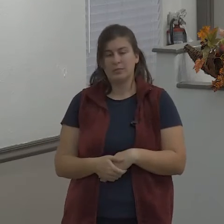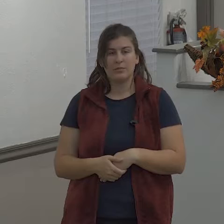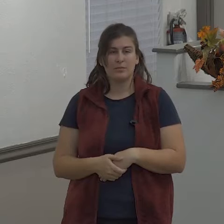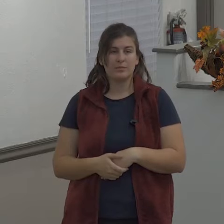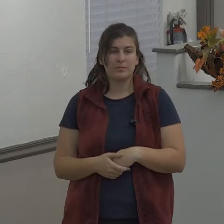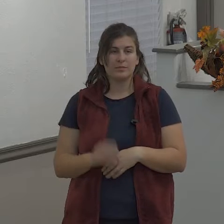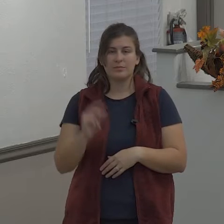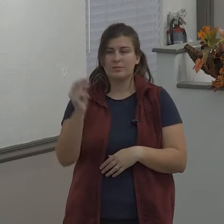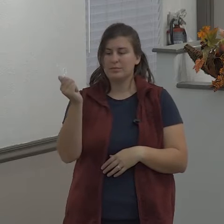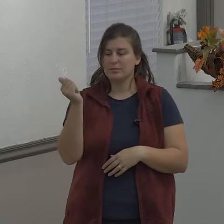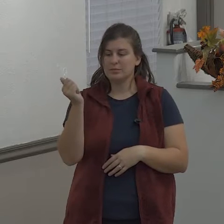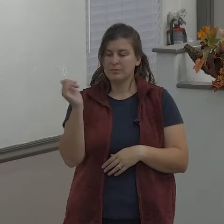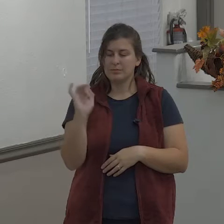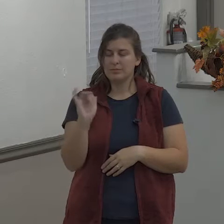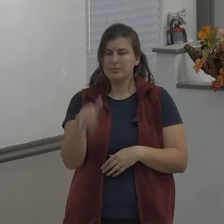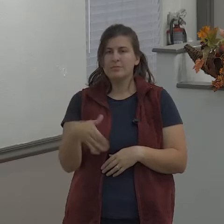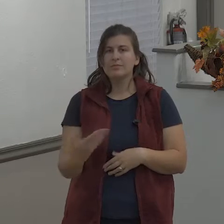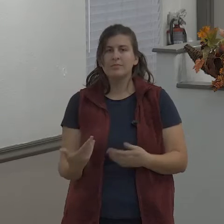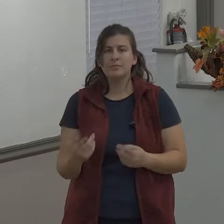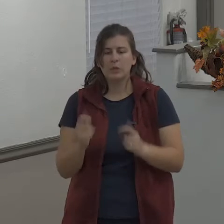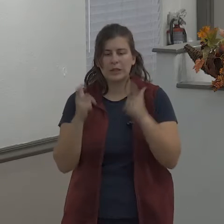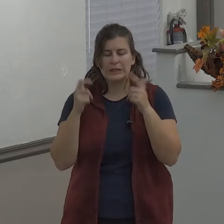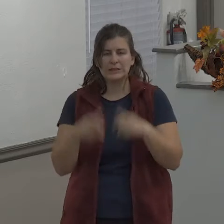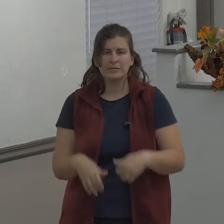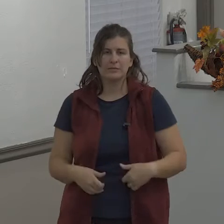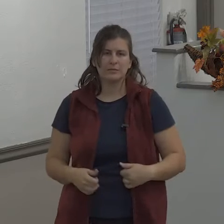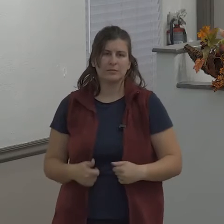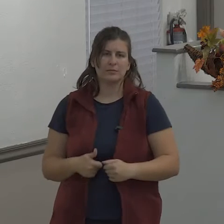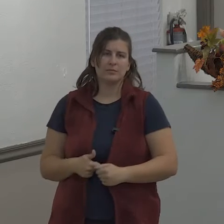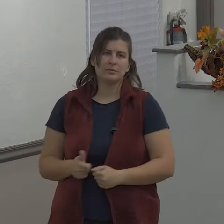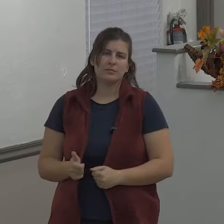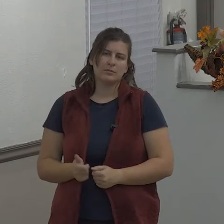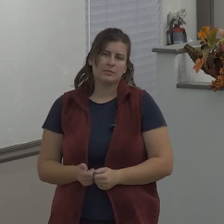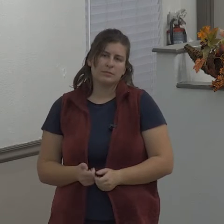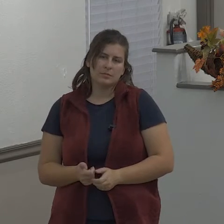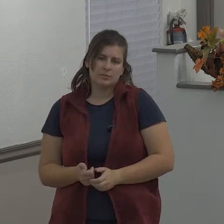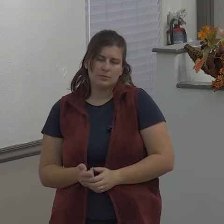We can just do it just as quick as I snapped my fingers.